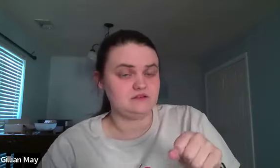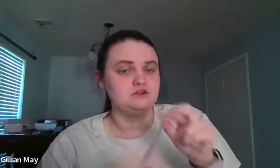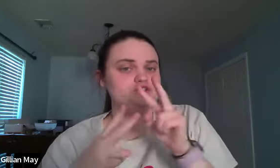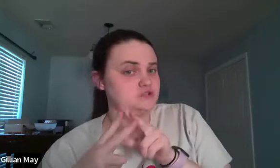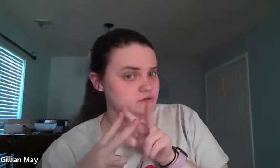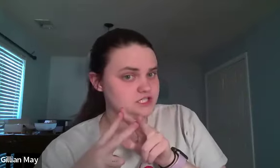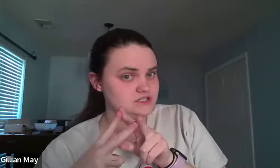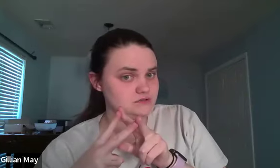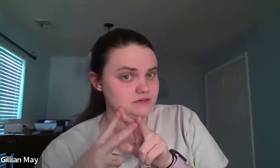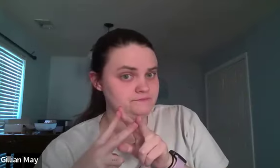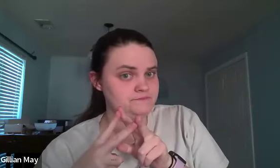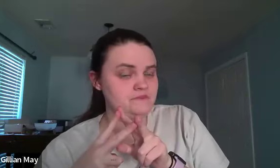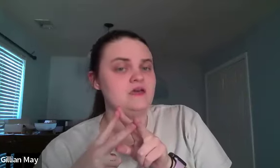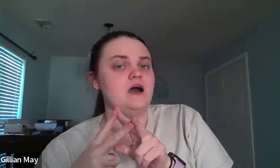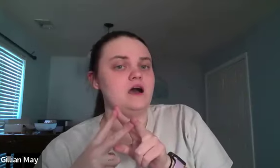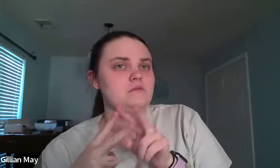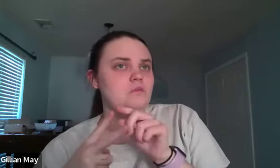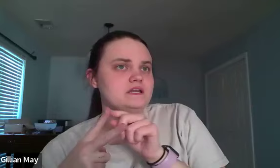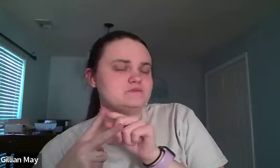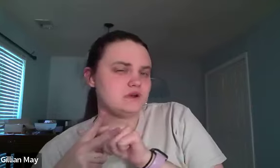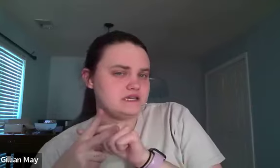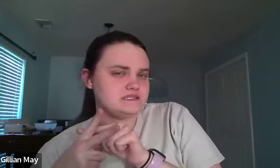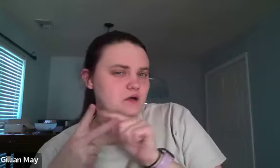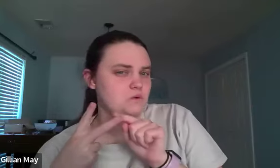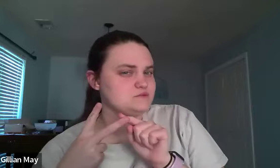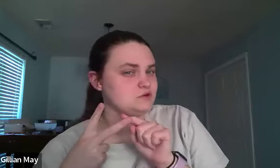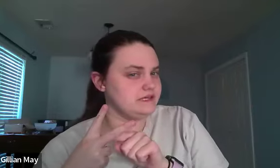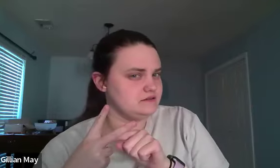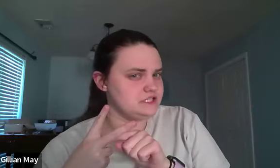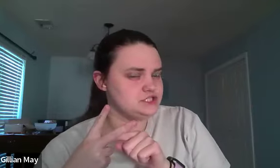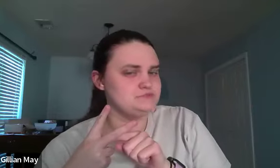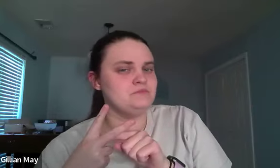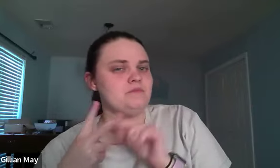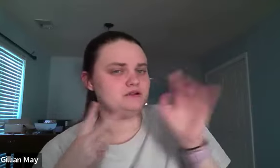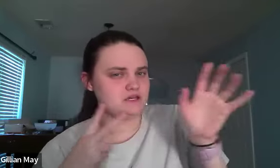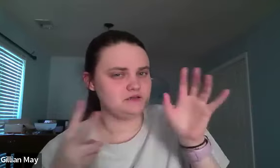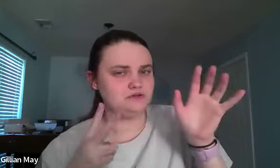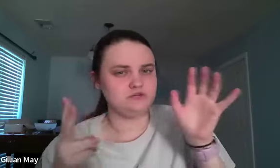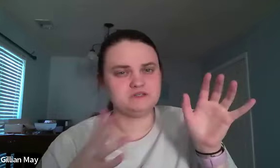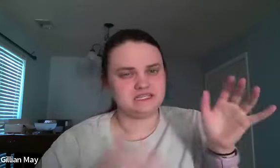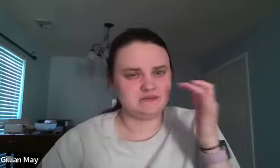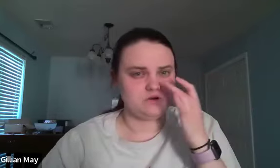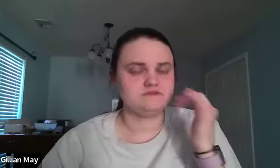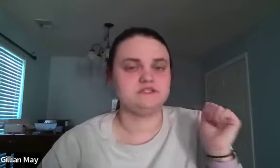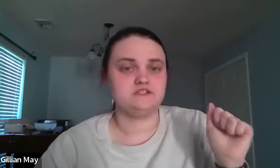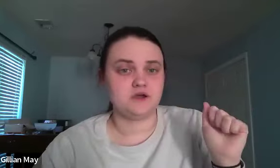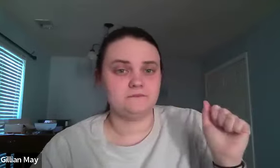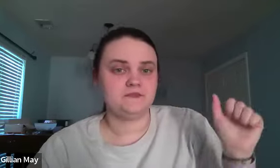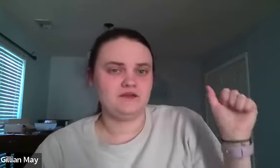there are 2 ways you can do it. One is more ASL, one is more English, but I'll tell you which ones I see more often. So